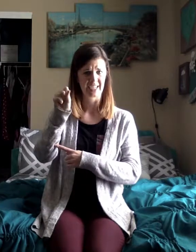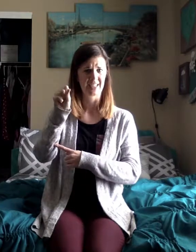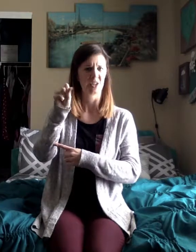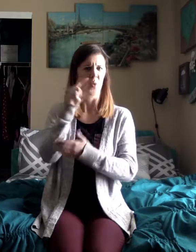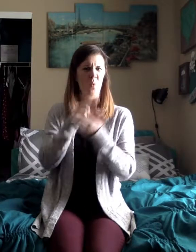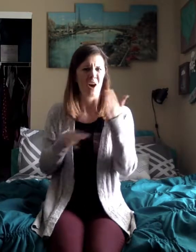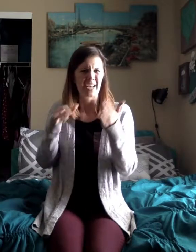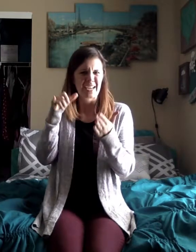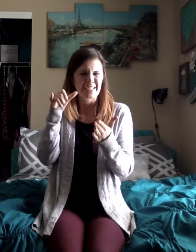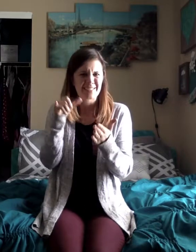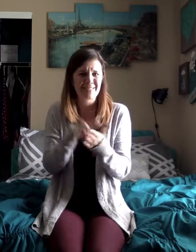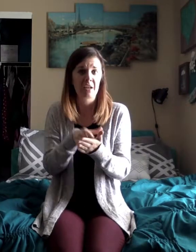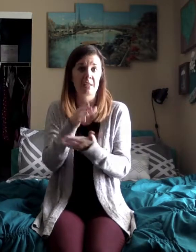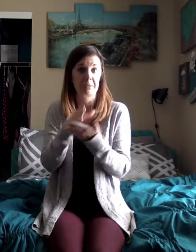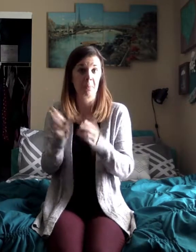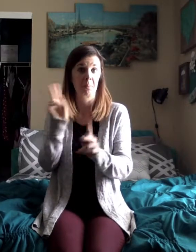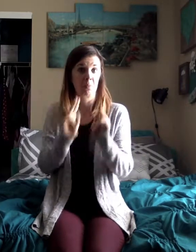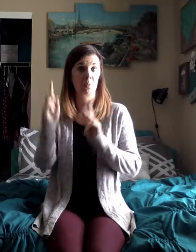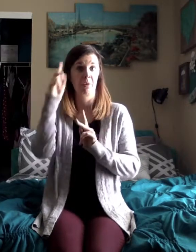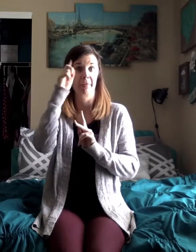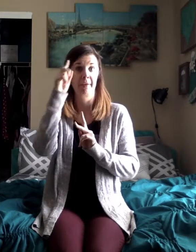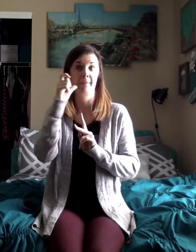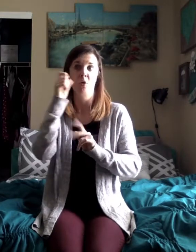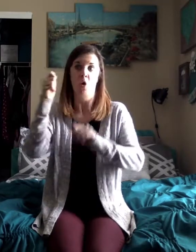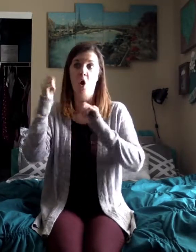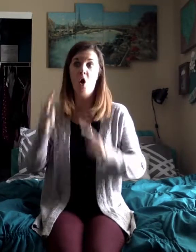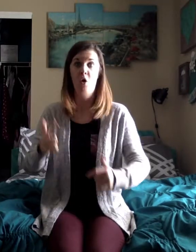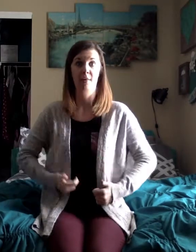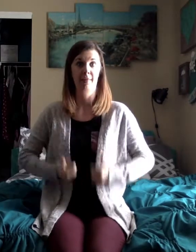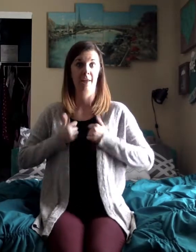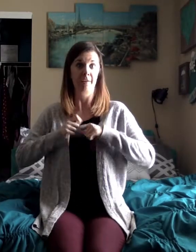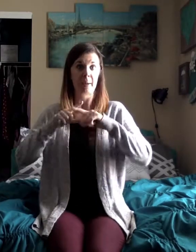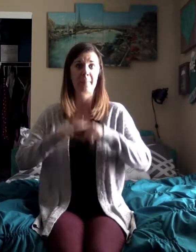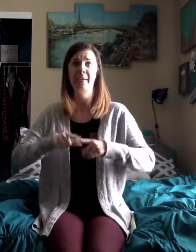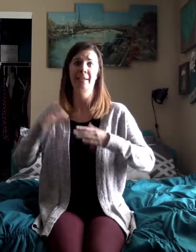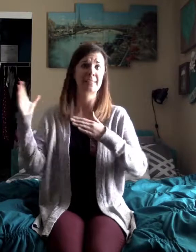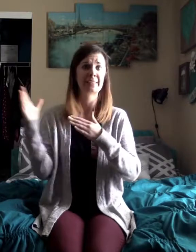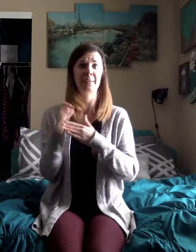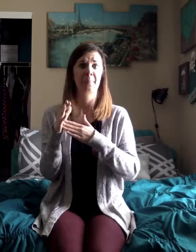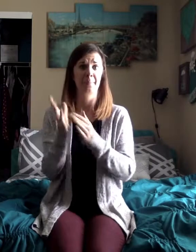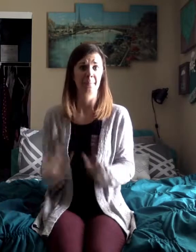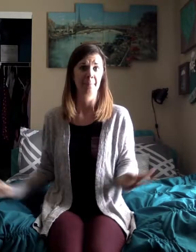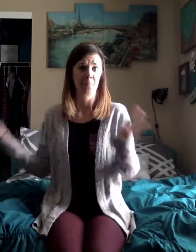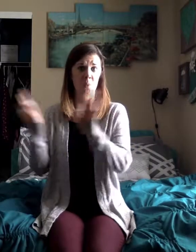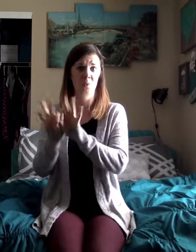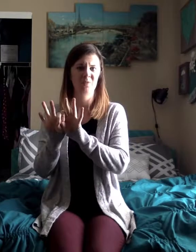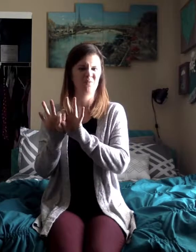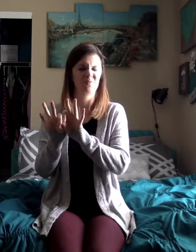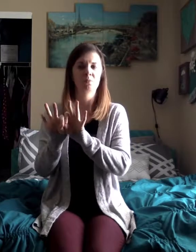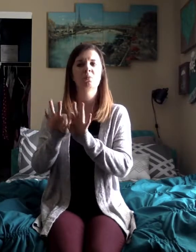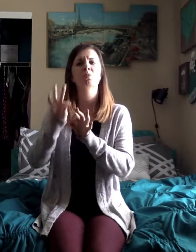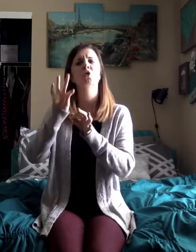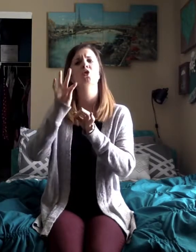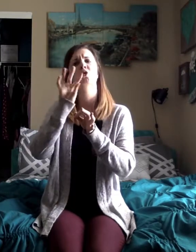Some people may argue that it's not for all life the most important, but certainly for organisms